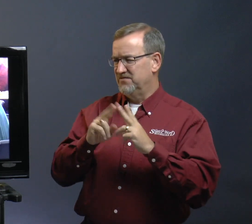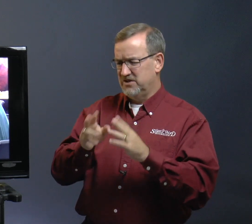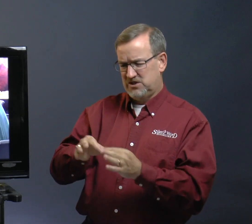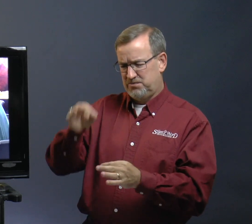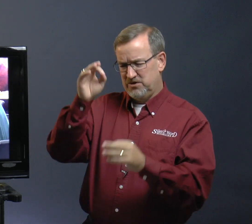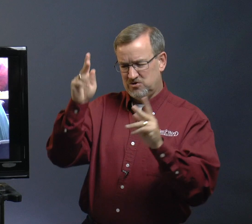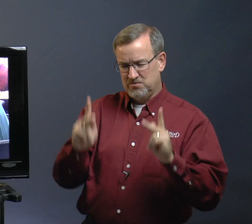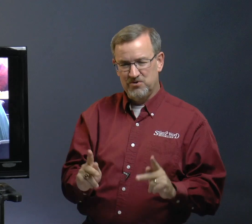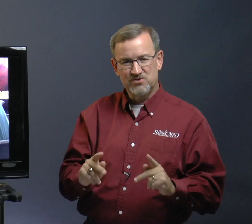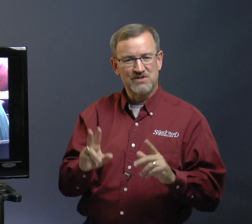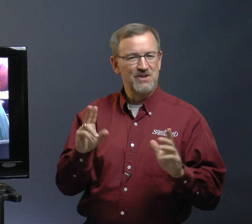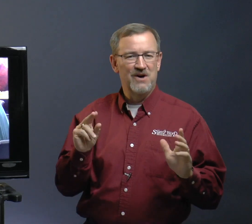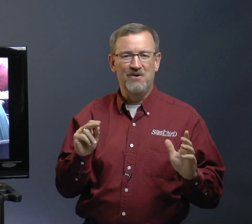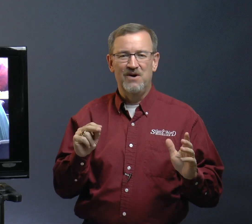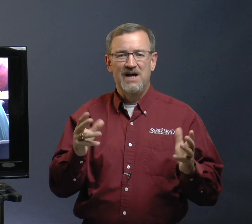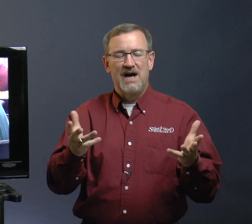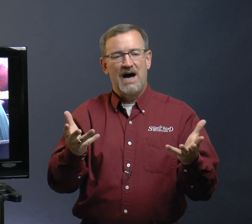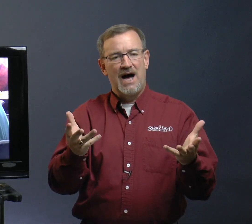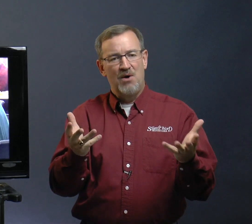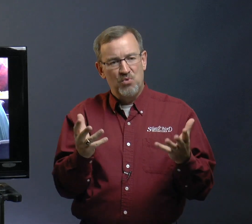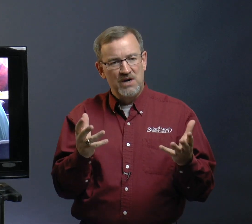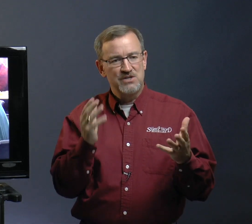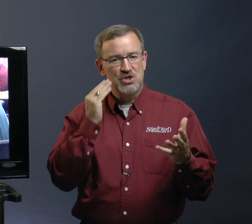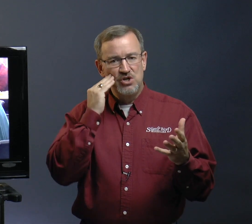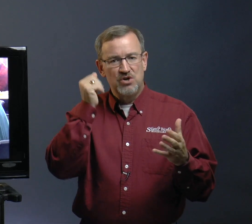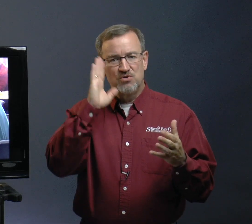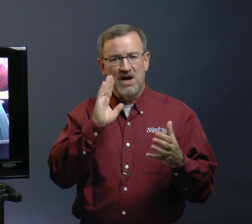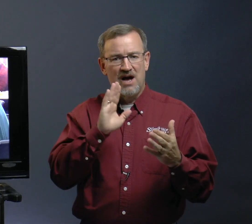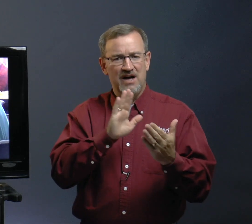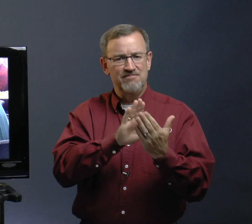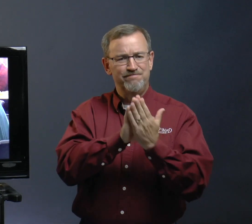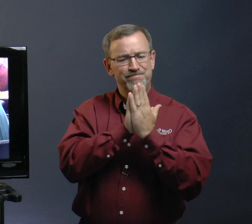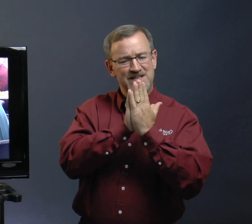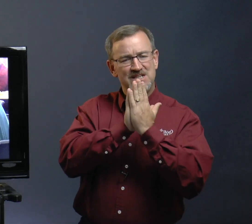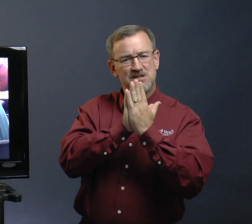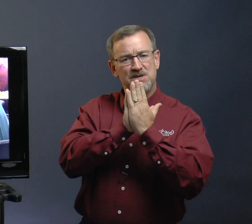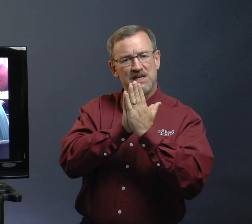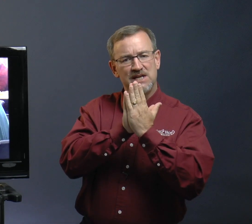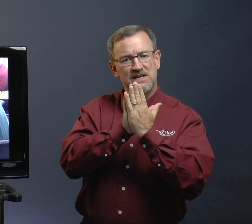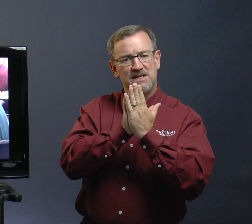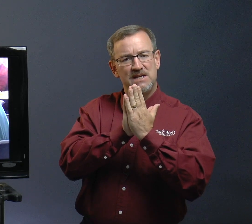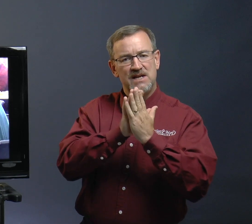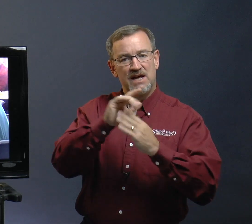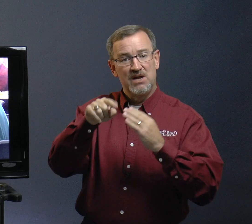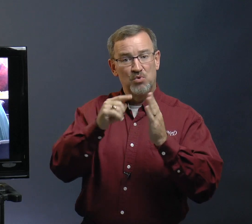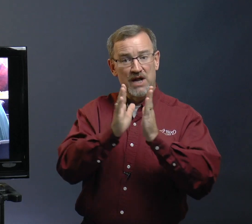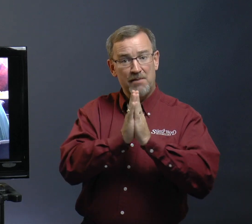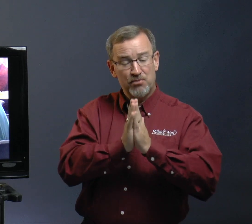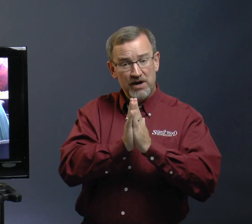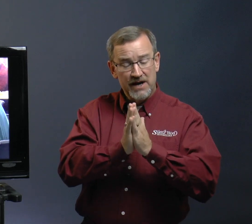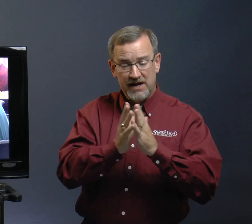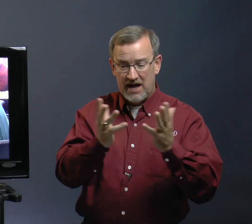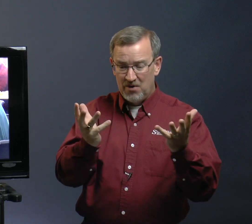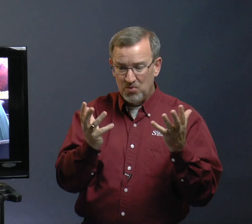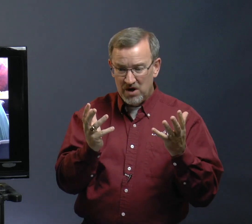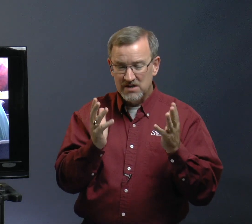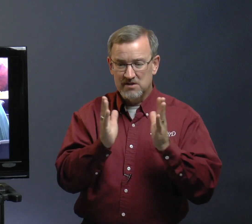very spiritual person. No. I want to know God intimately. And when I pray, I want to